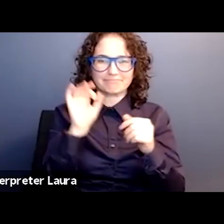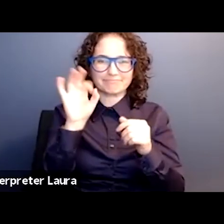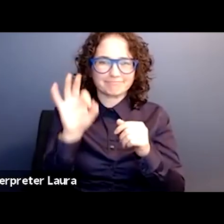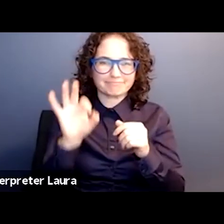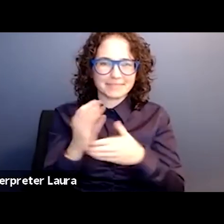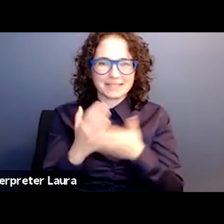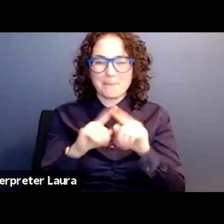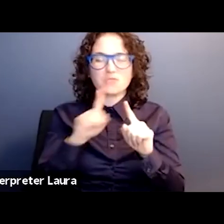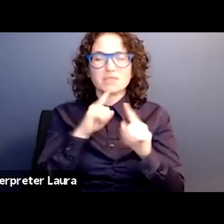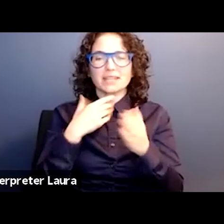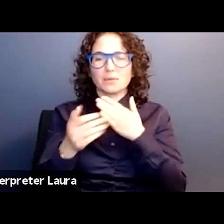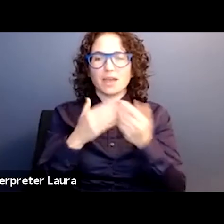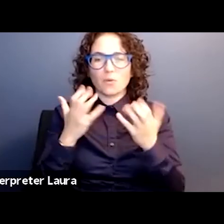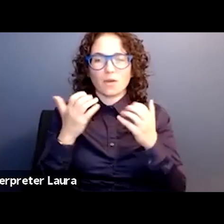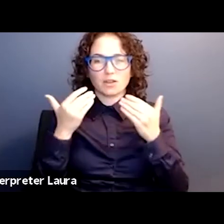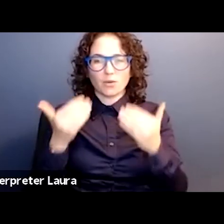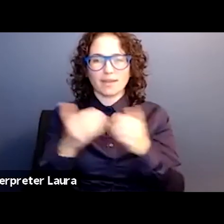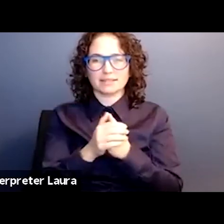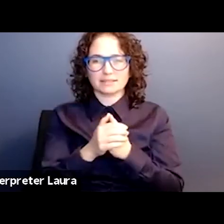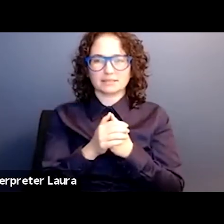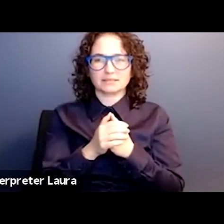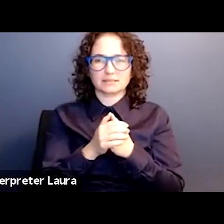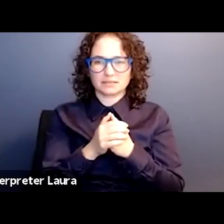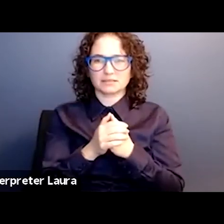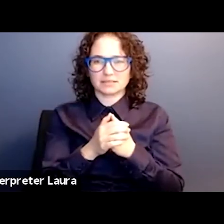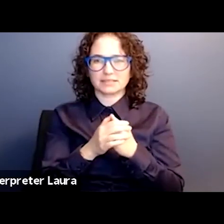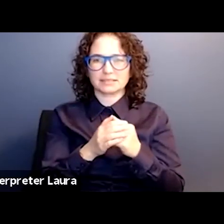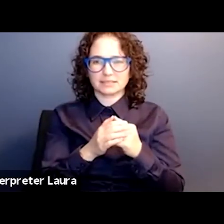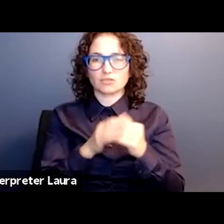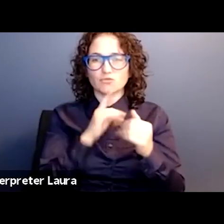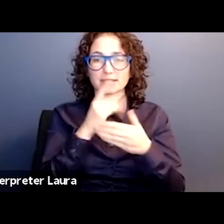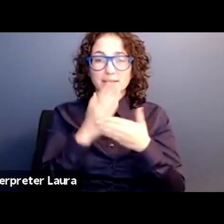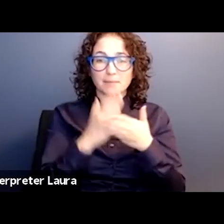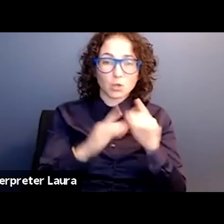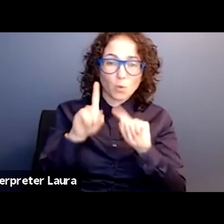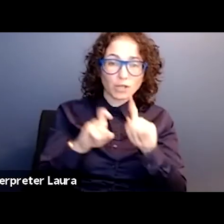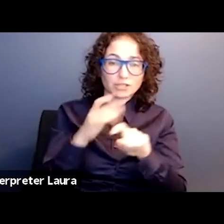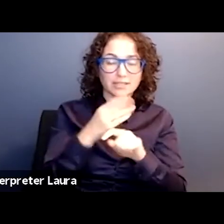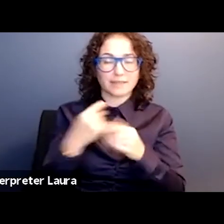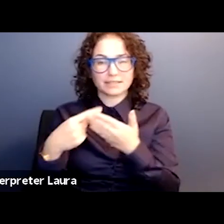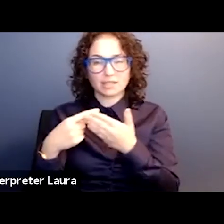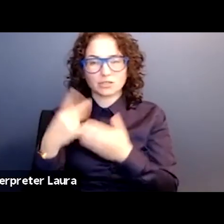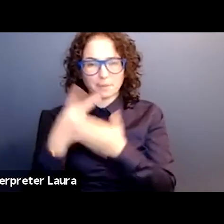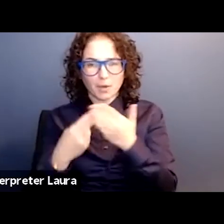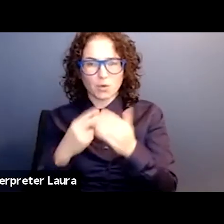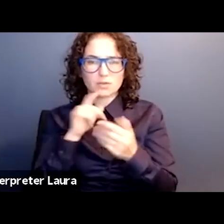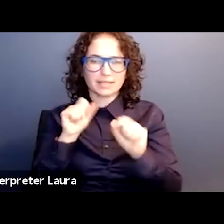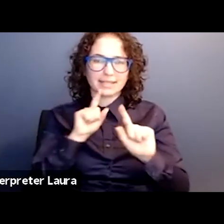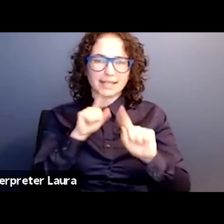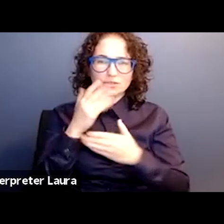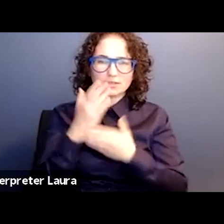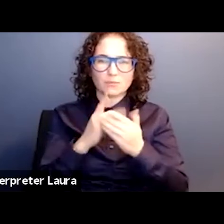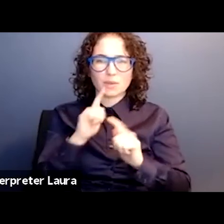ahead and move across the discussion and some of the questions to answer some of the